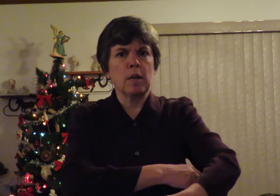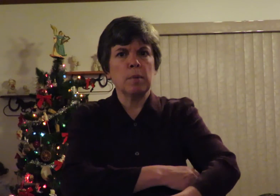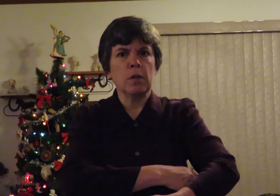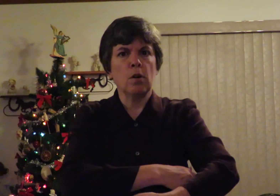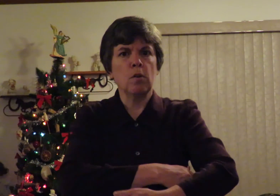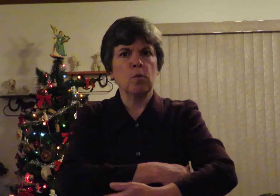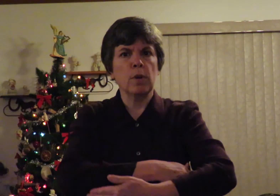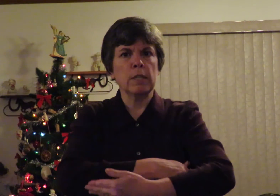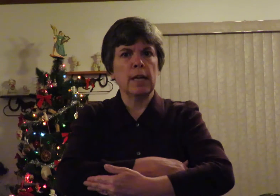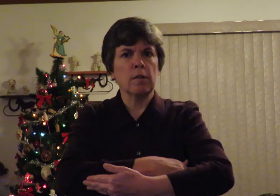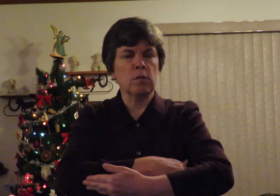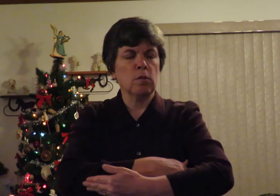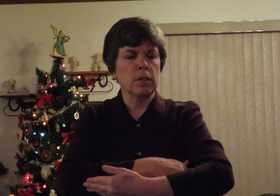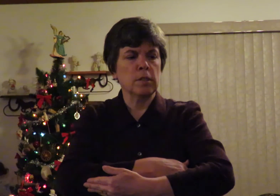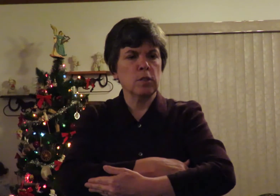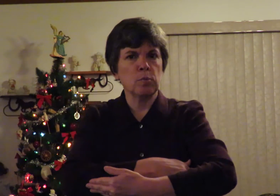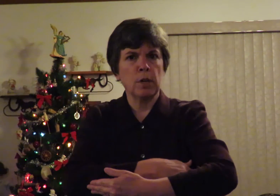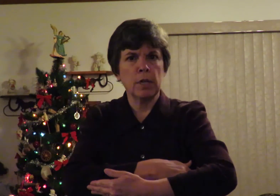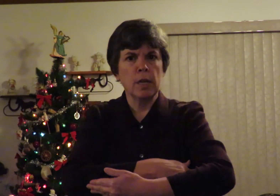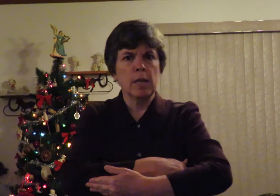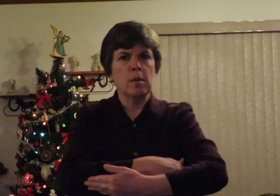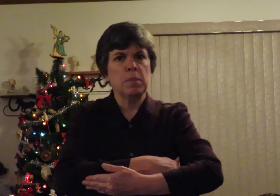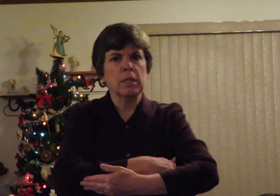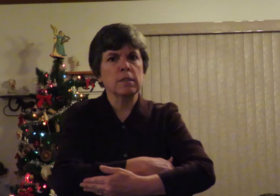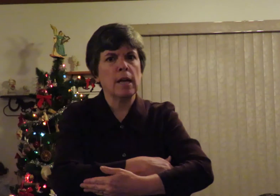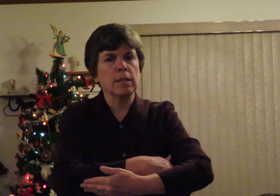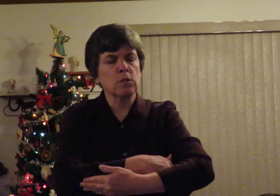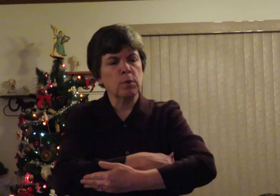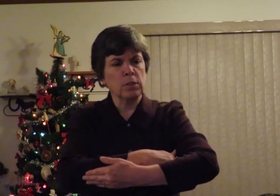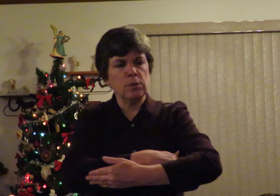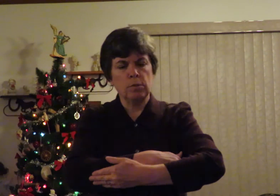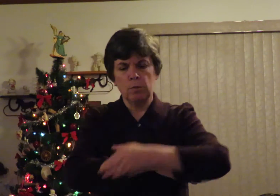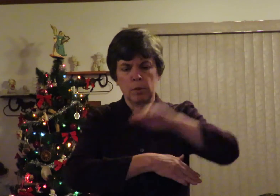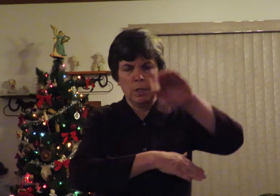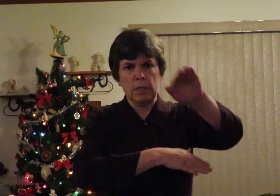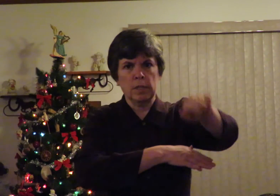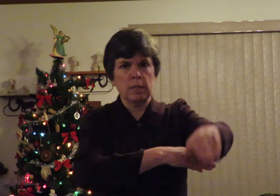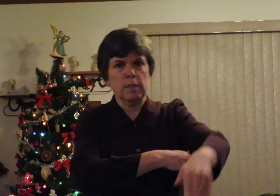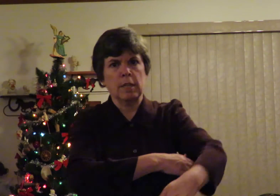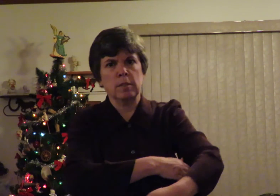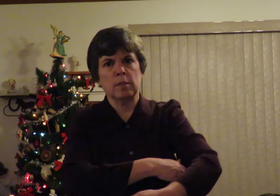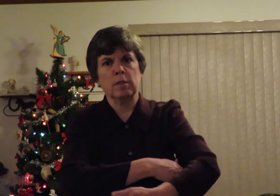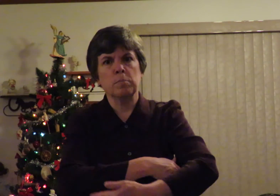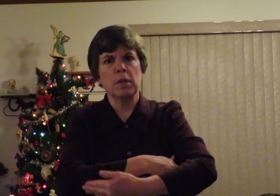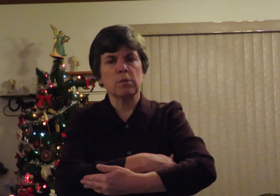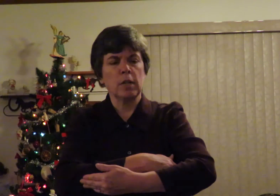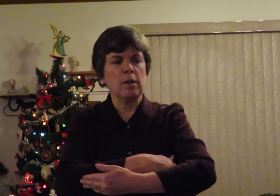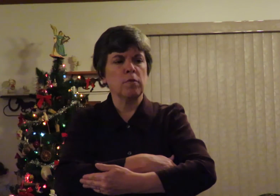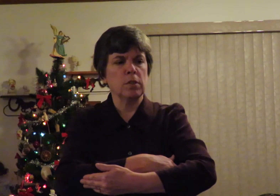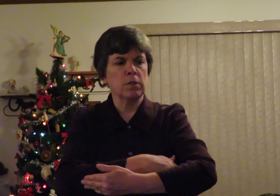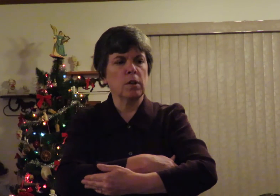coming all the way down across this way, because that's going to that's the better night for this song.